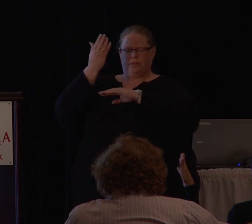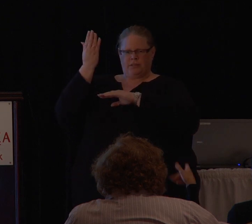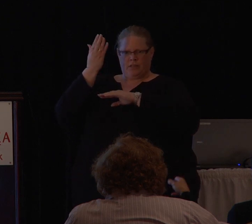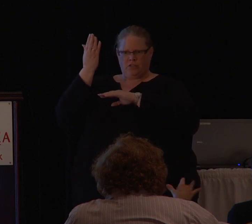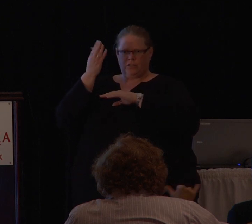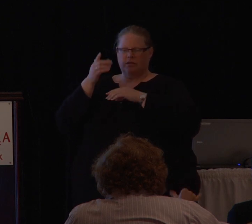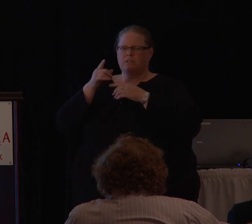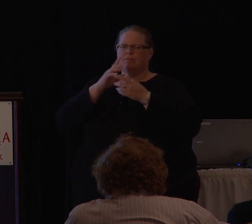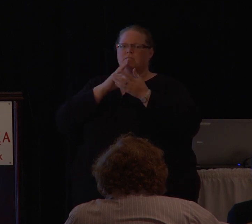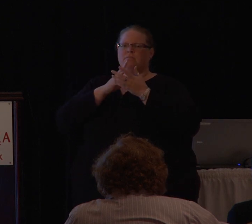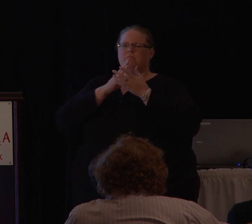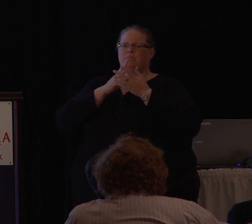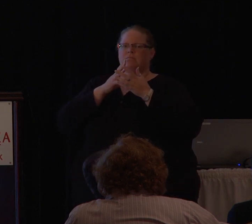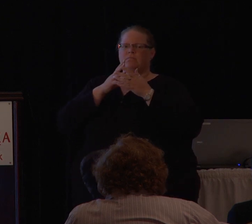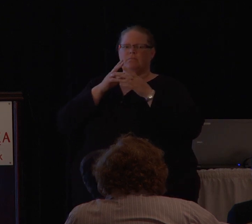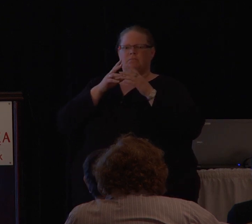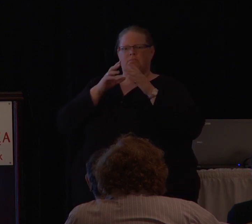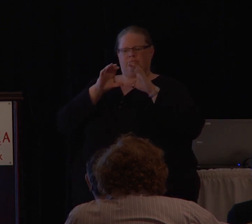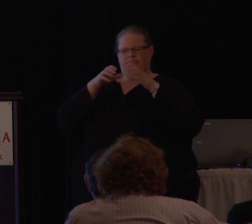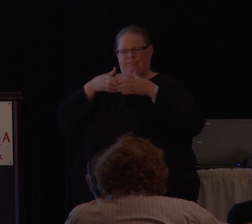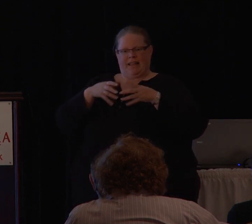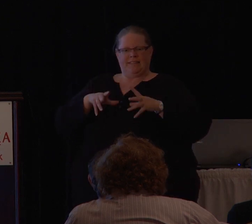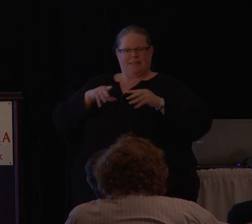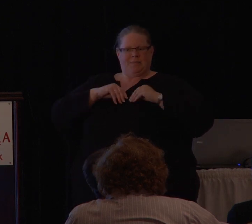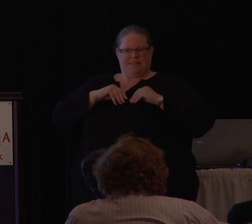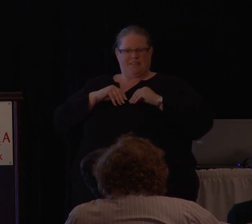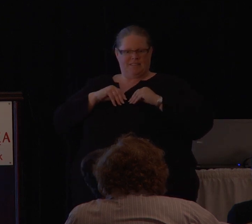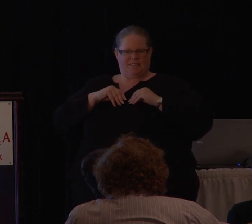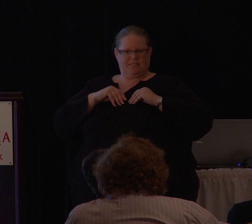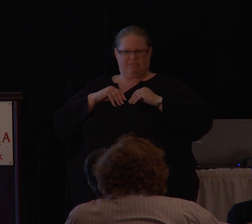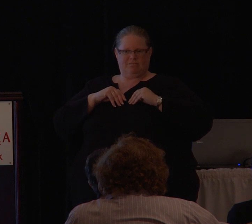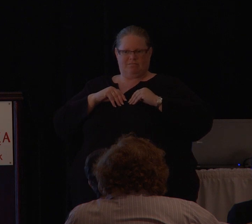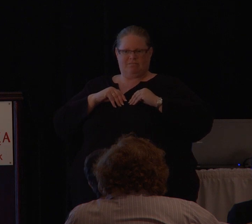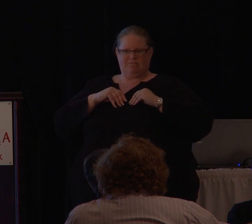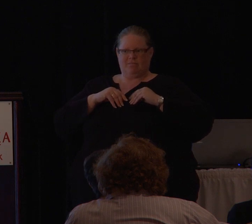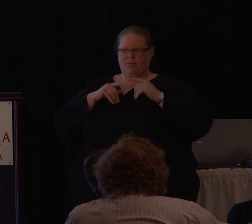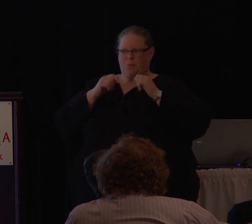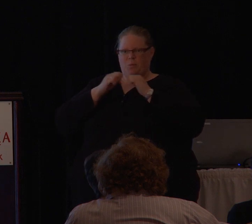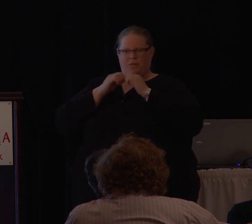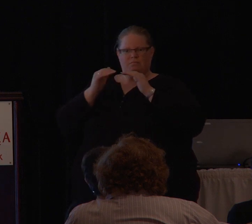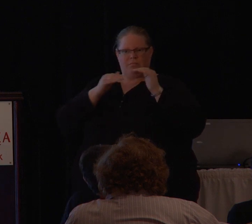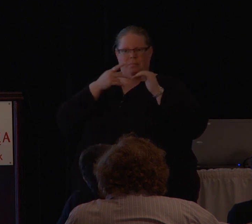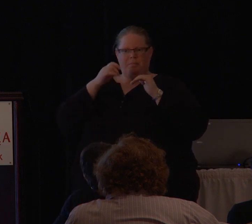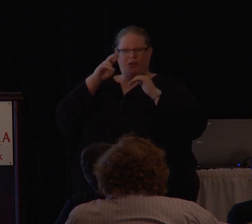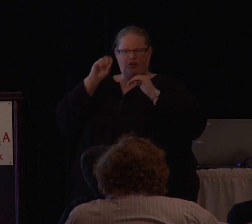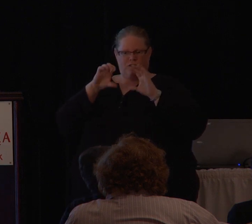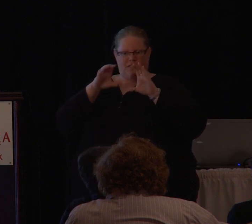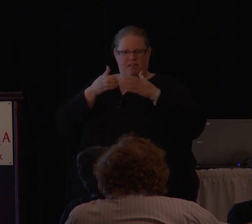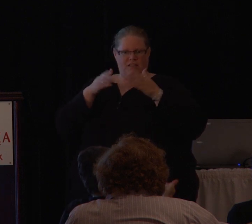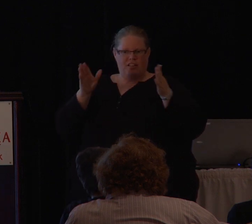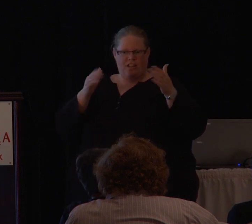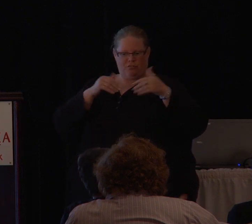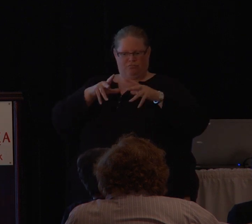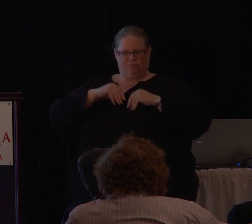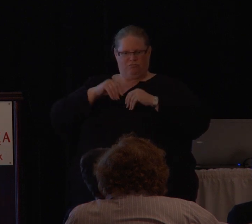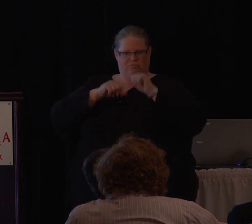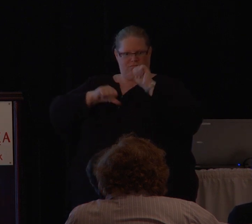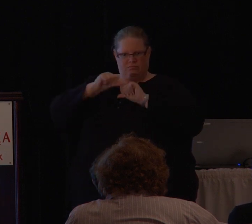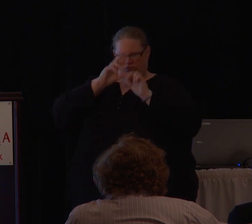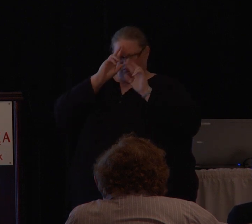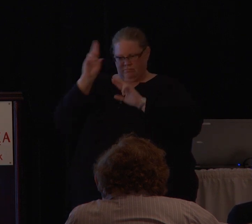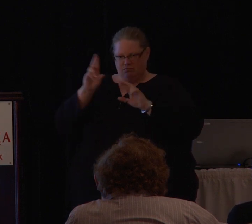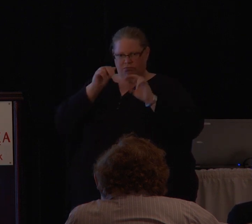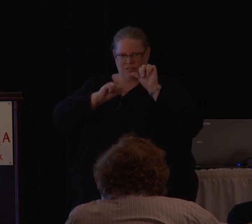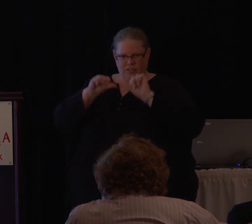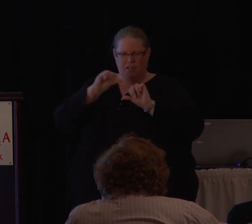was around building a climate of acceptance with their peers in the classroom. And teachers had advocated